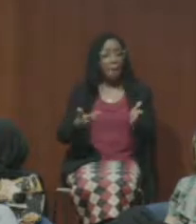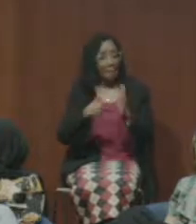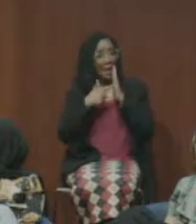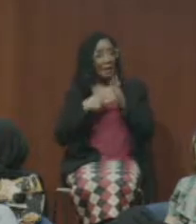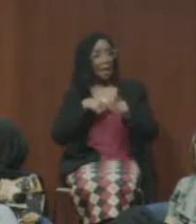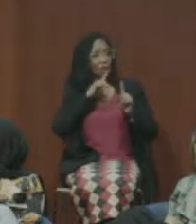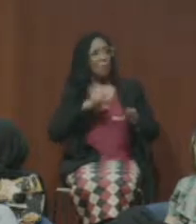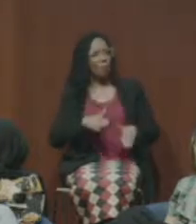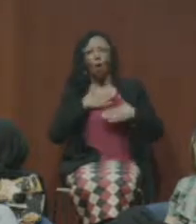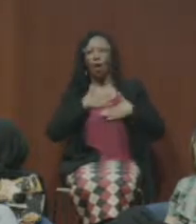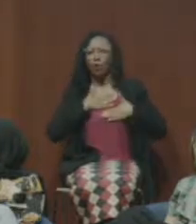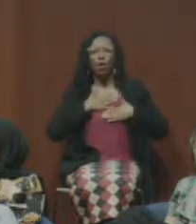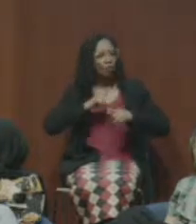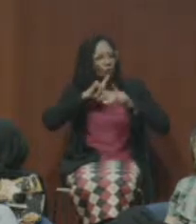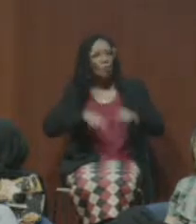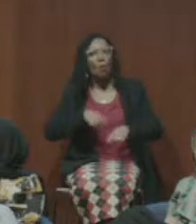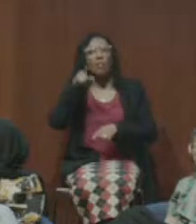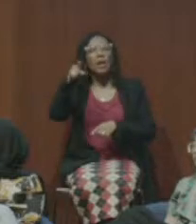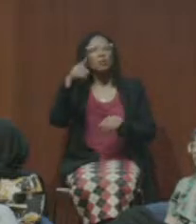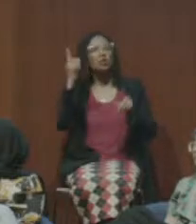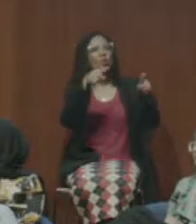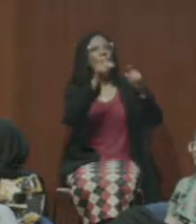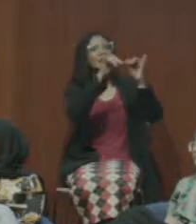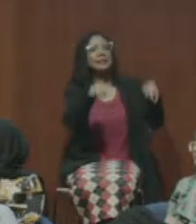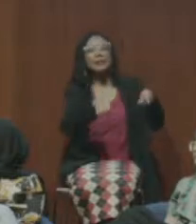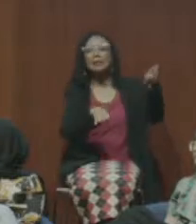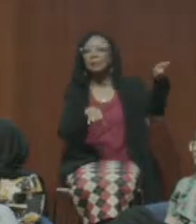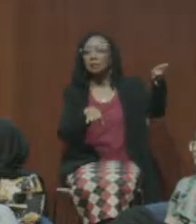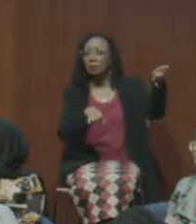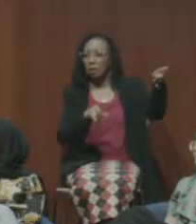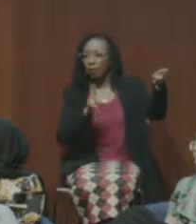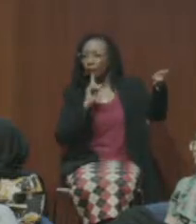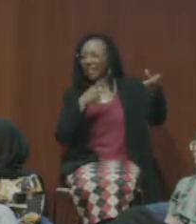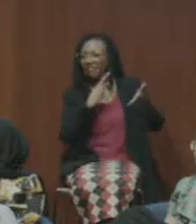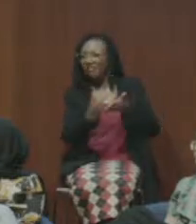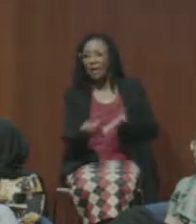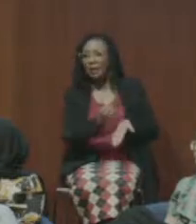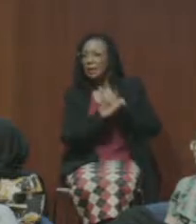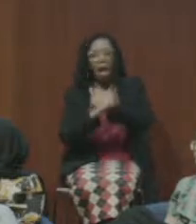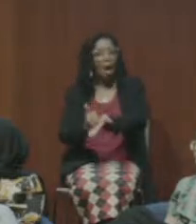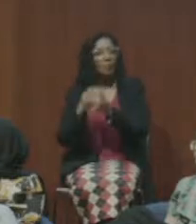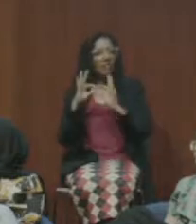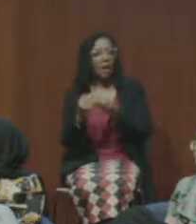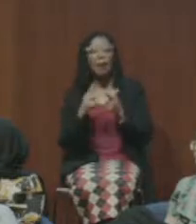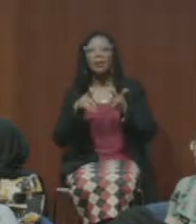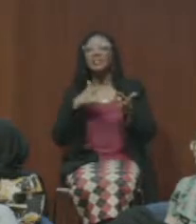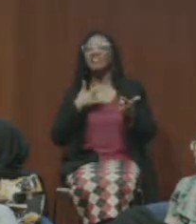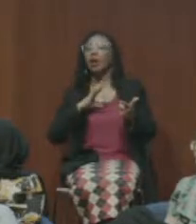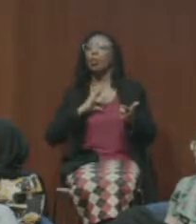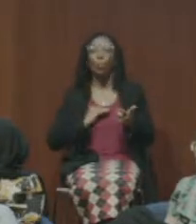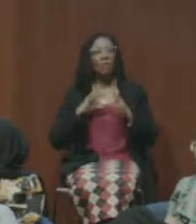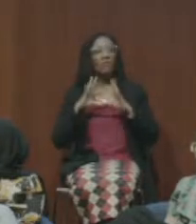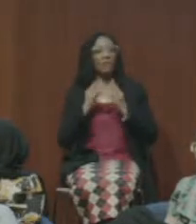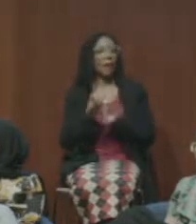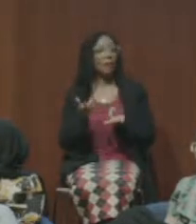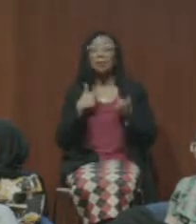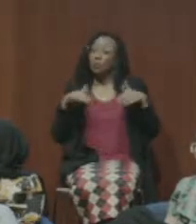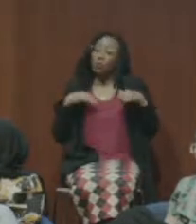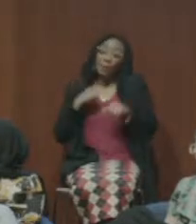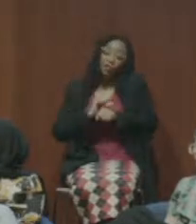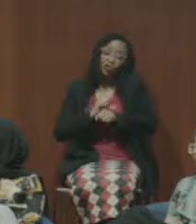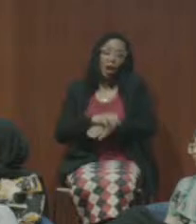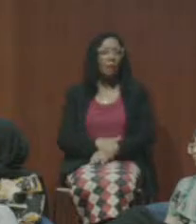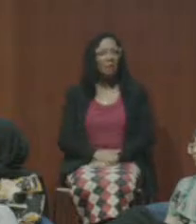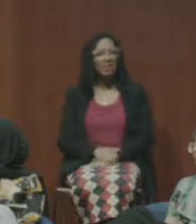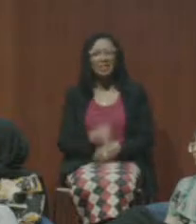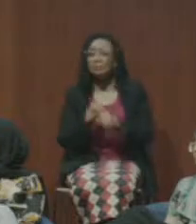reporter, to report them to a system that we know is going to have failing outcomes while feeling good about ourselves for doing our job. It doesn't